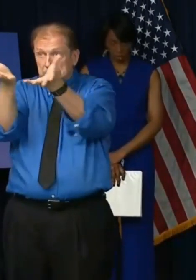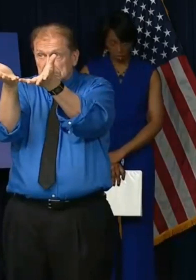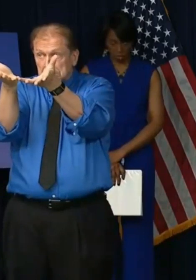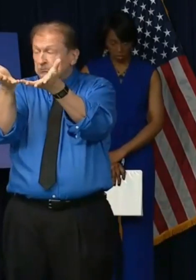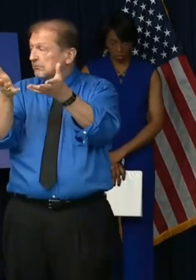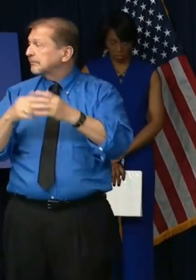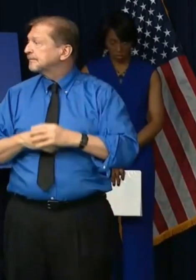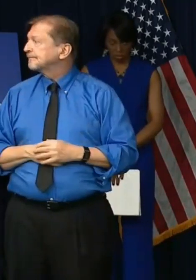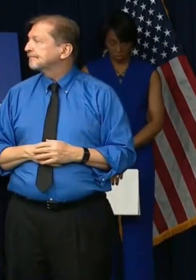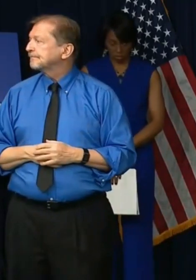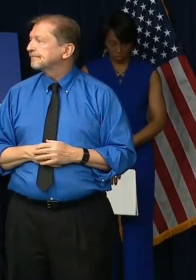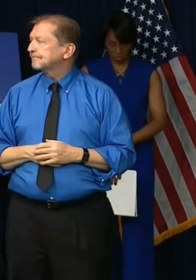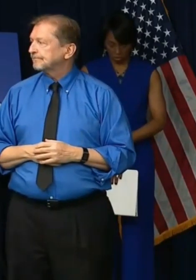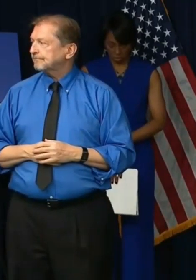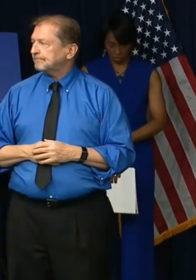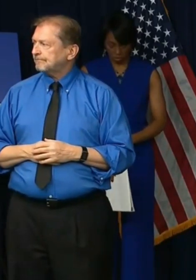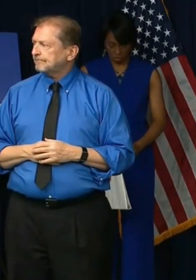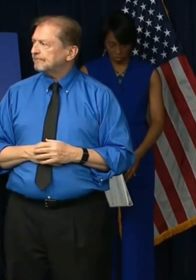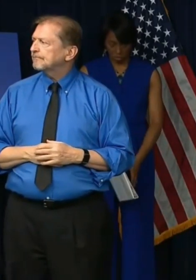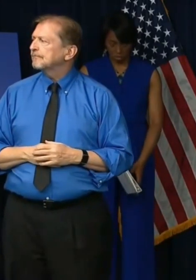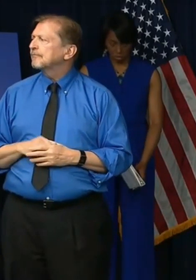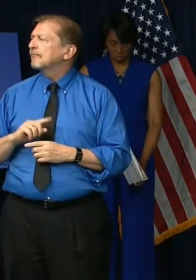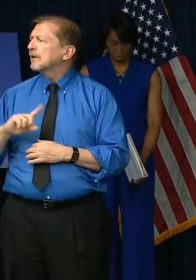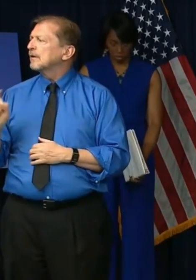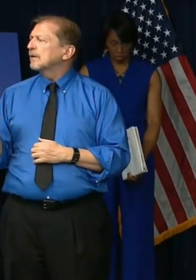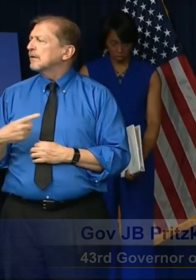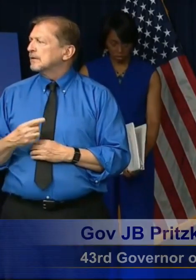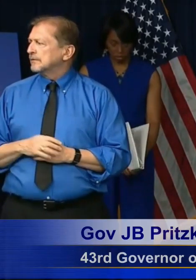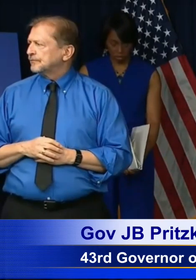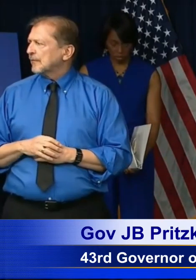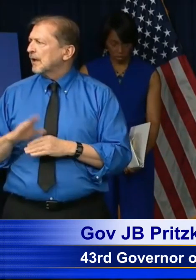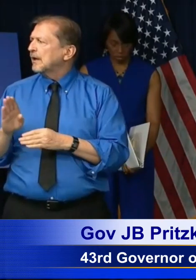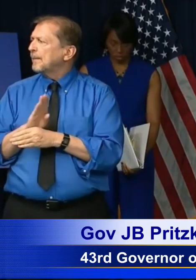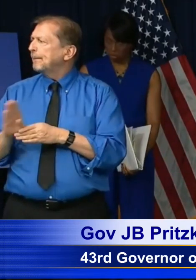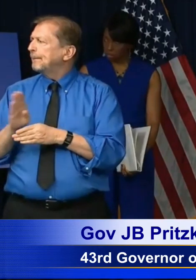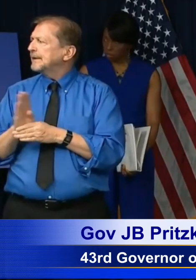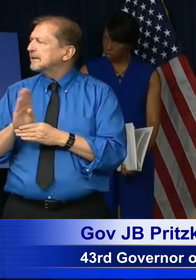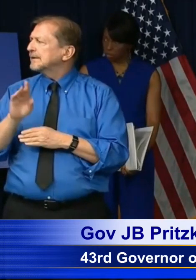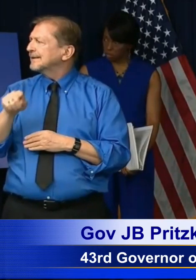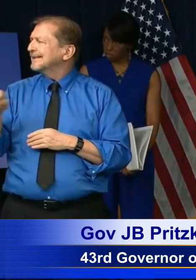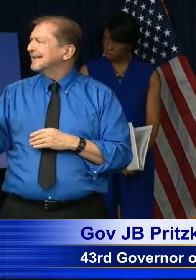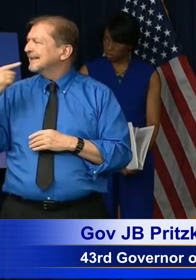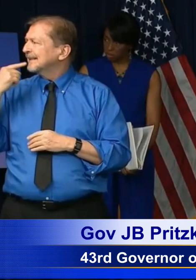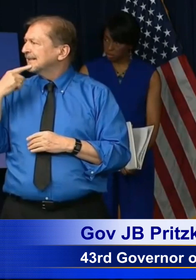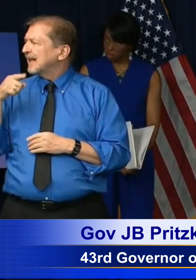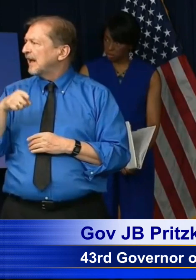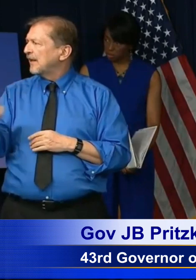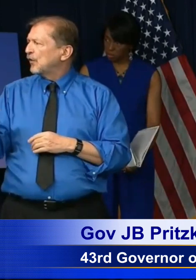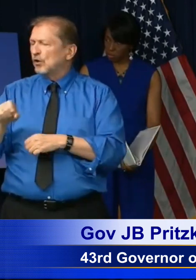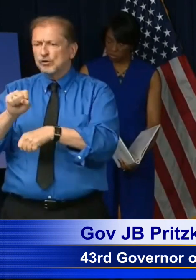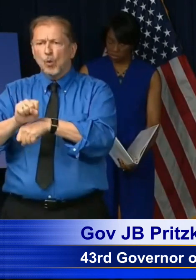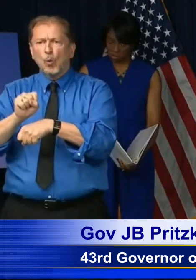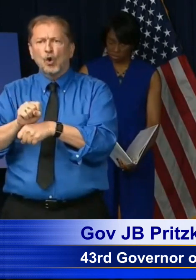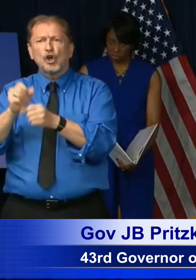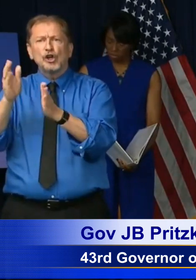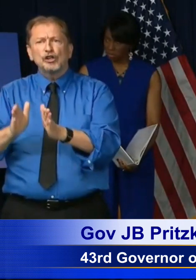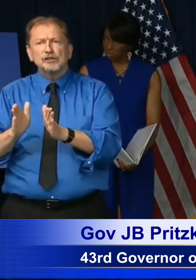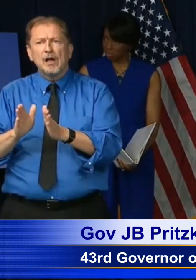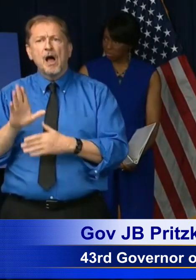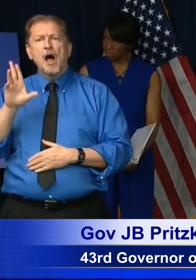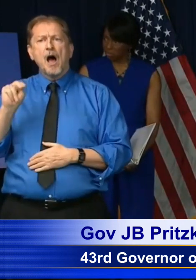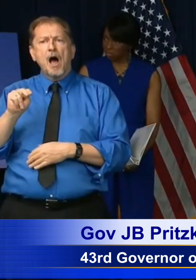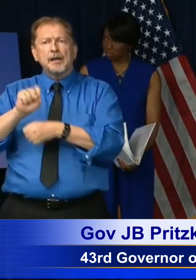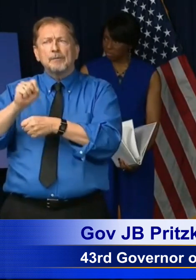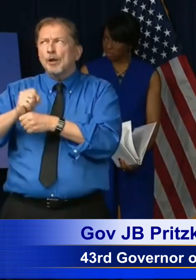out. Jim Haggerty, Rock River Times. What do you say to business owners who say that their workers are making more on unemployment and are choosing to